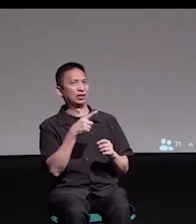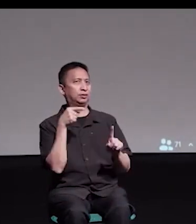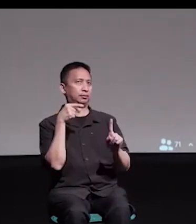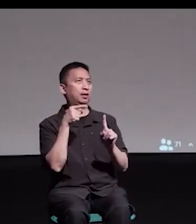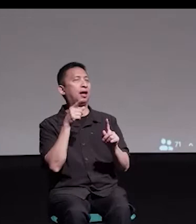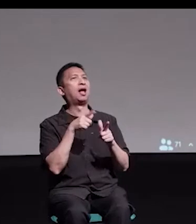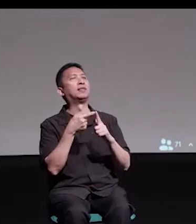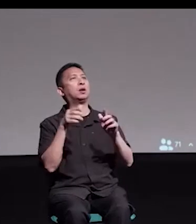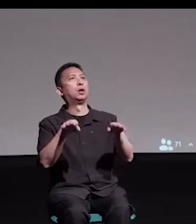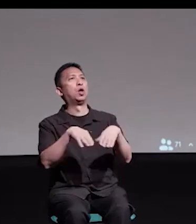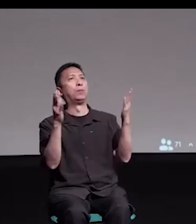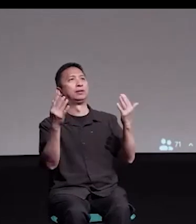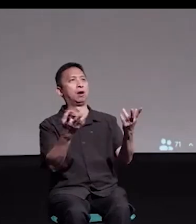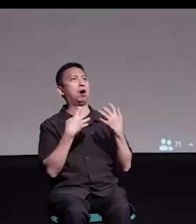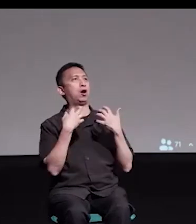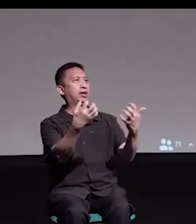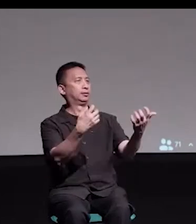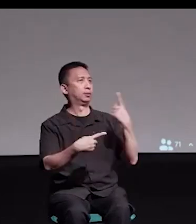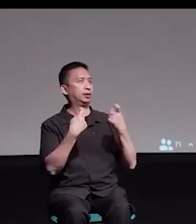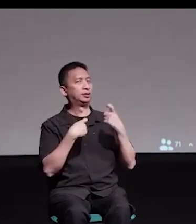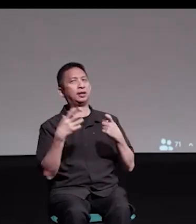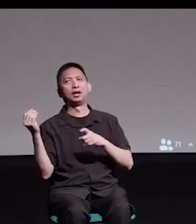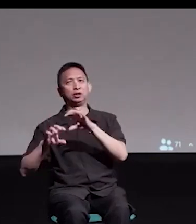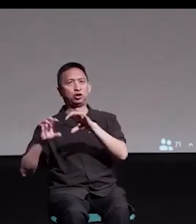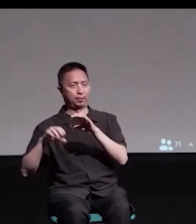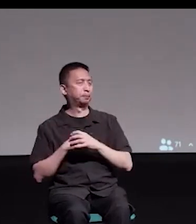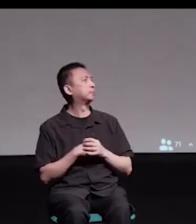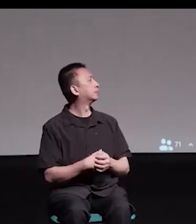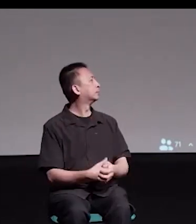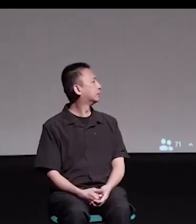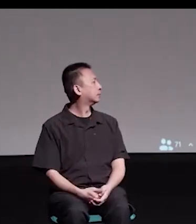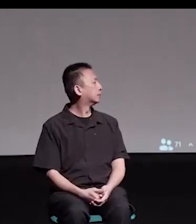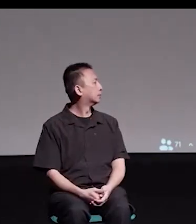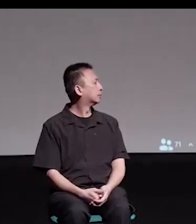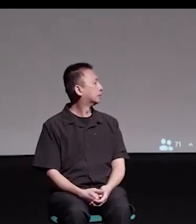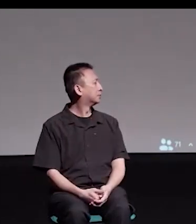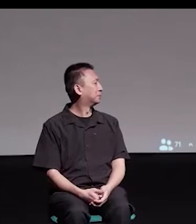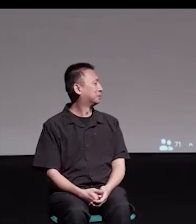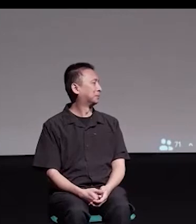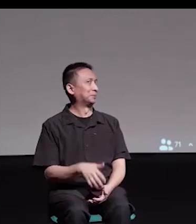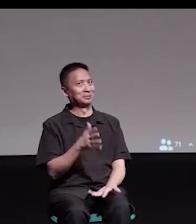point, and I will take questions from the audience in the chat. So prep them.